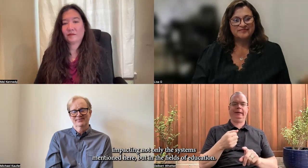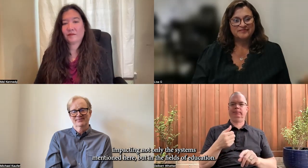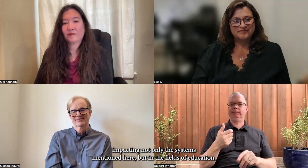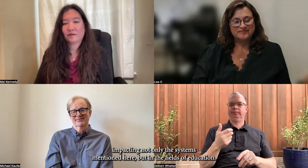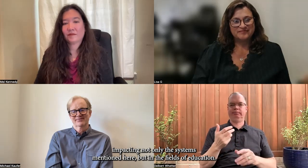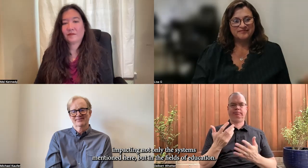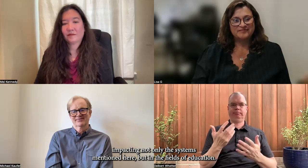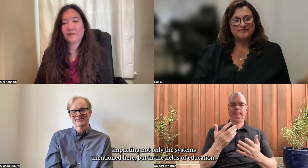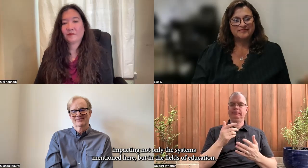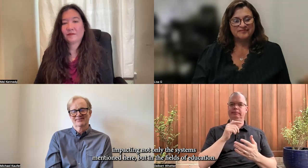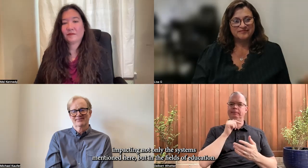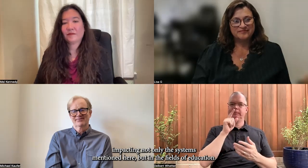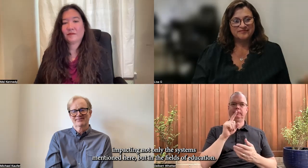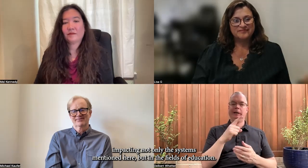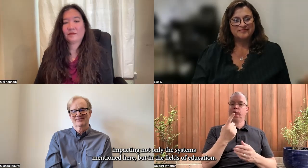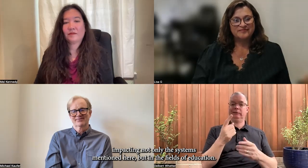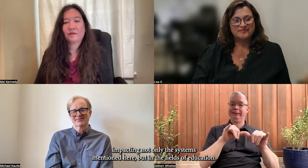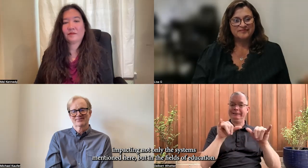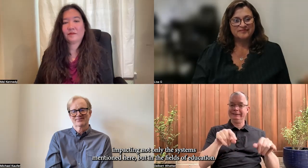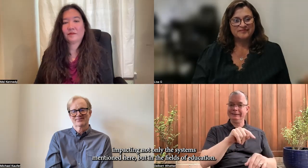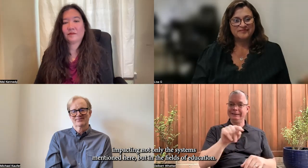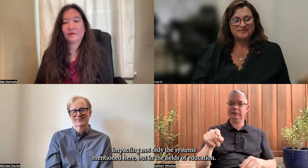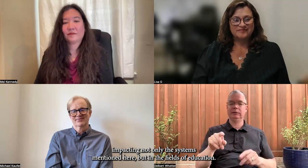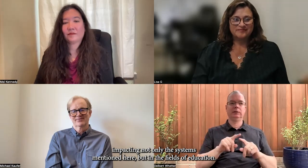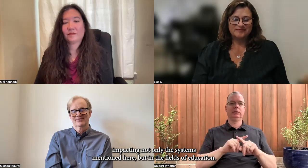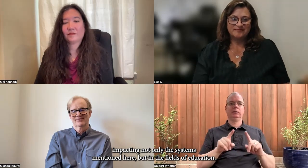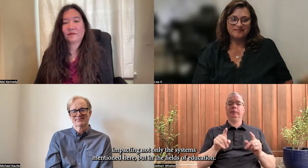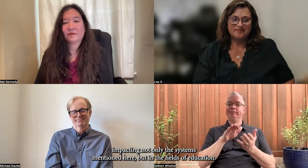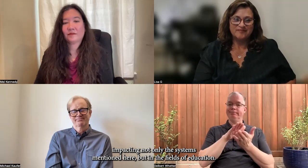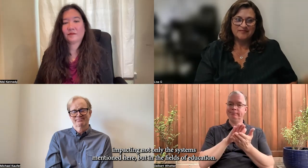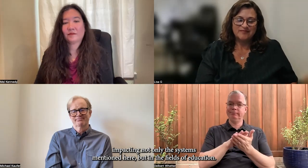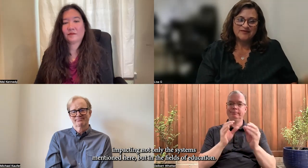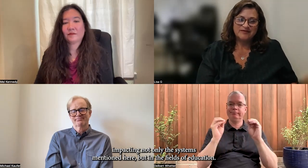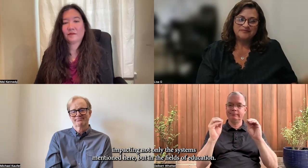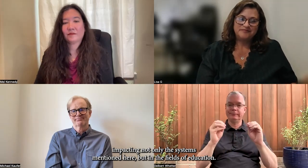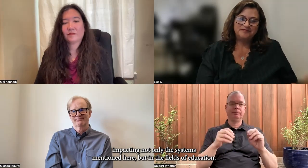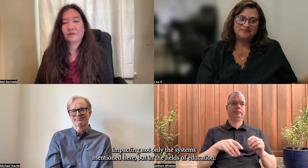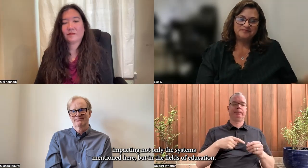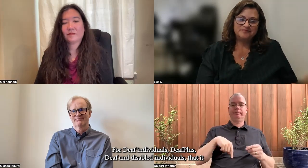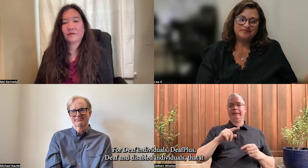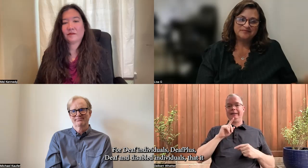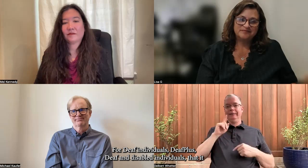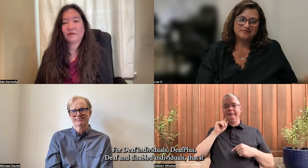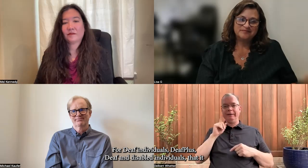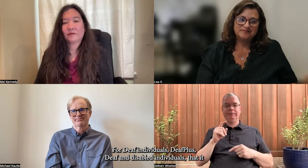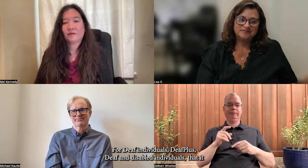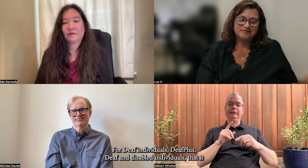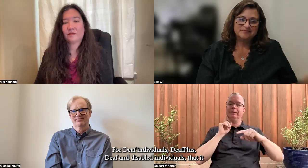impacting not only the systems mentioned here, but in the fields of education. For